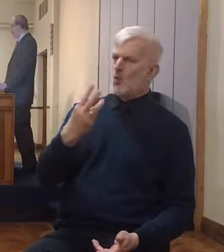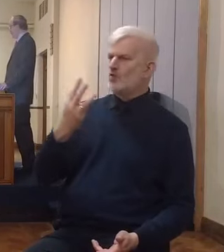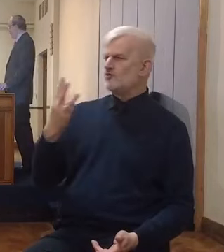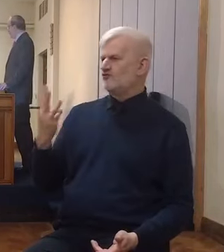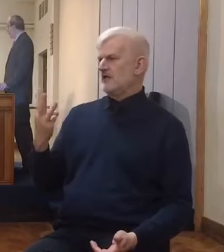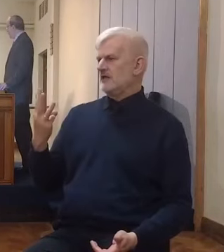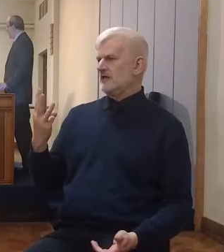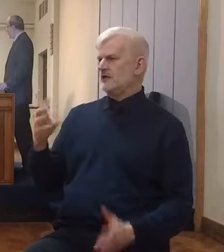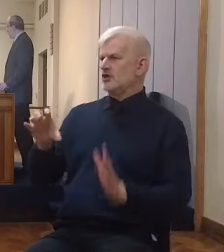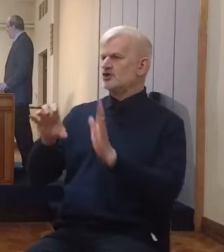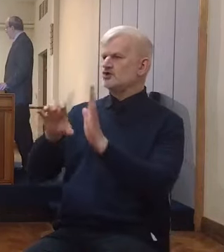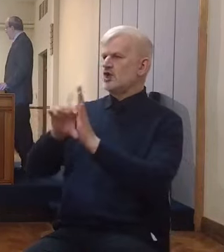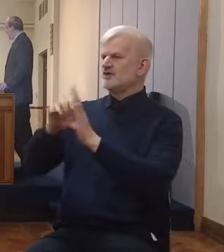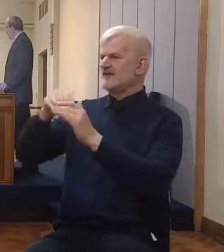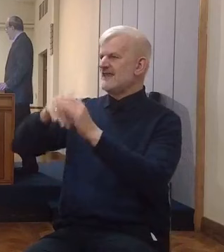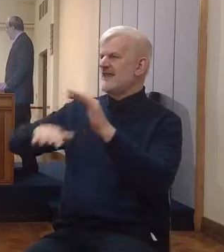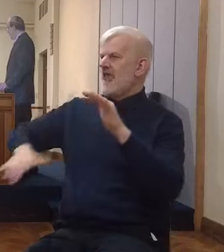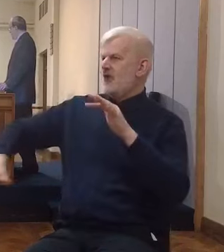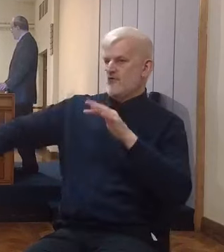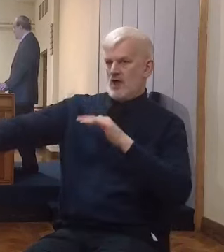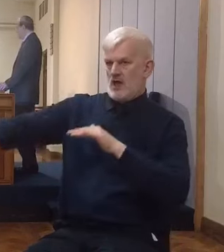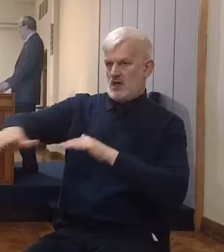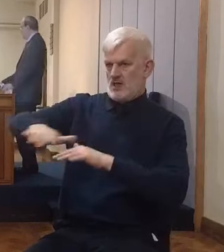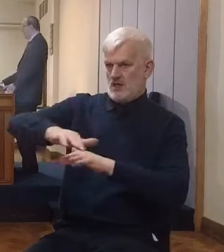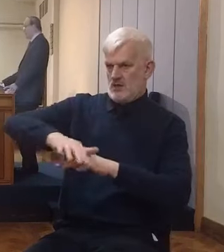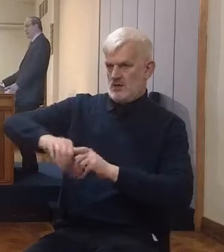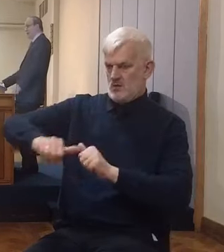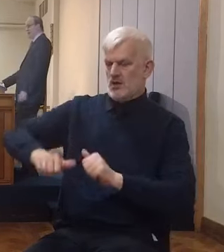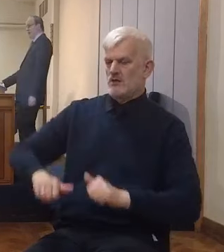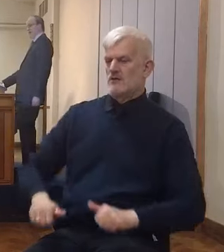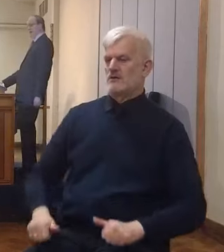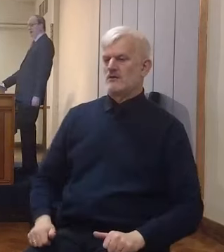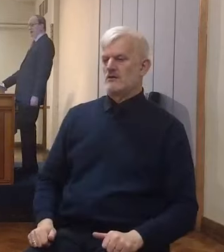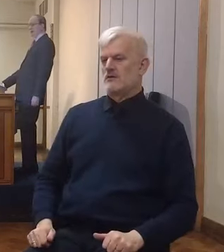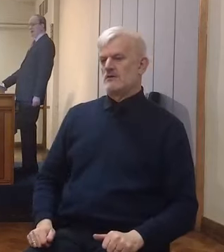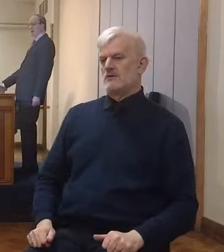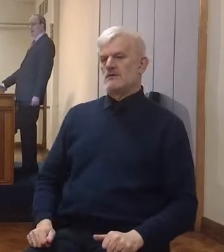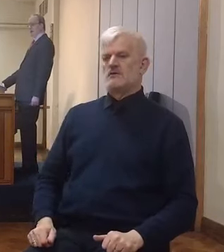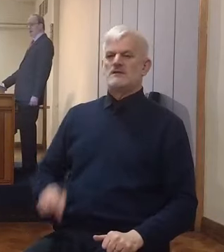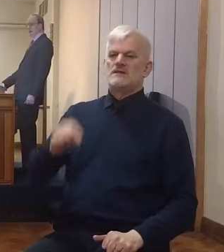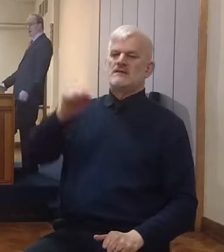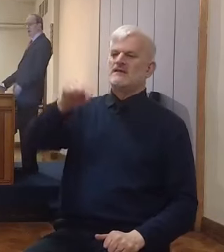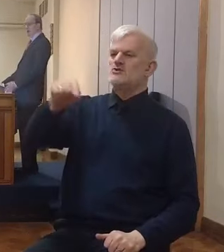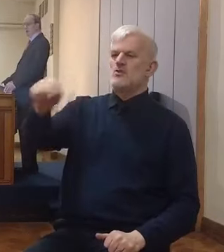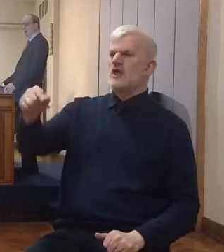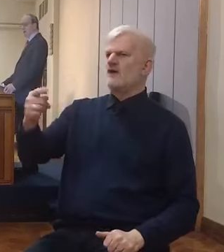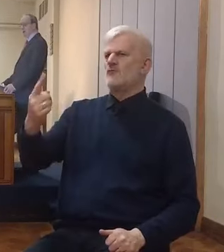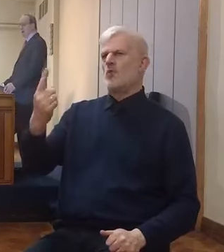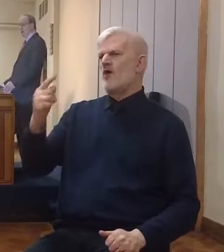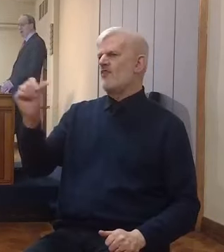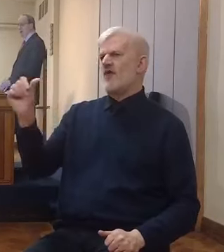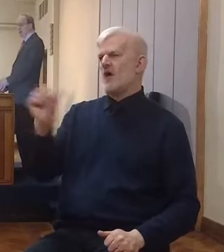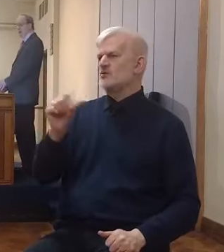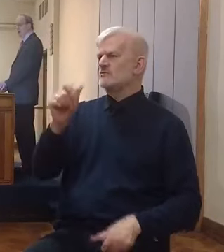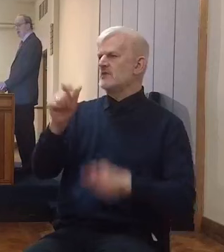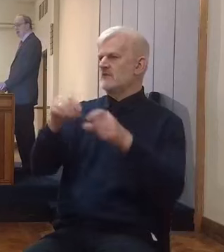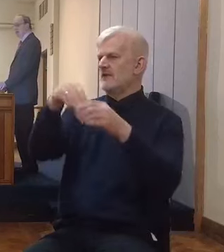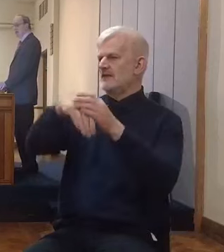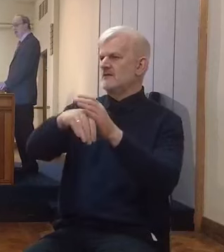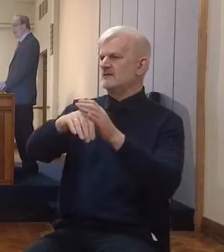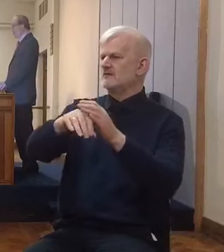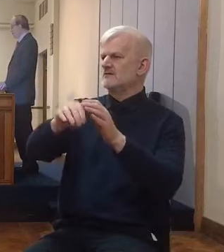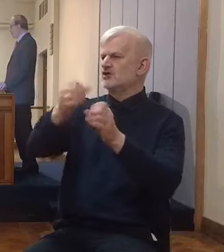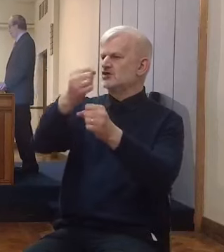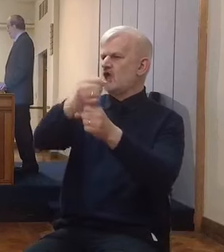in which the conference was held, which would easily accommodate the 1,000 or so people who